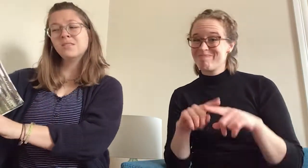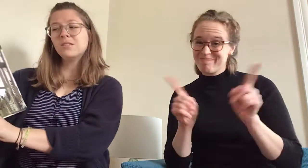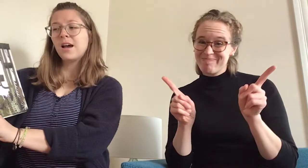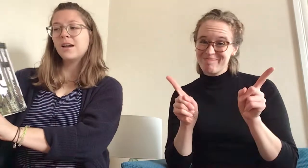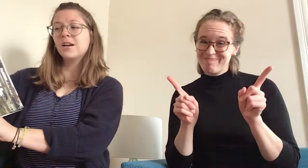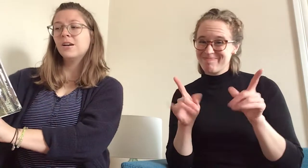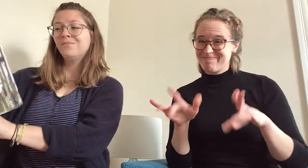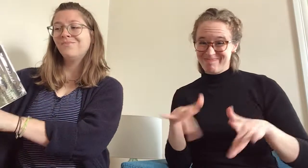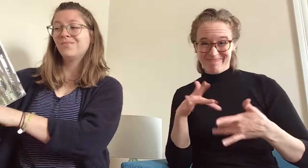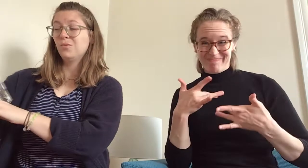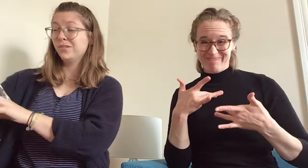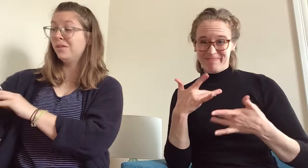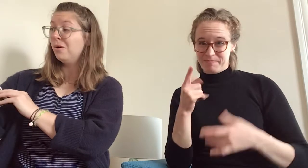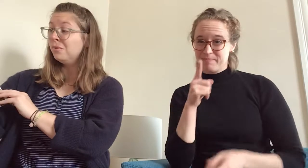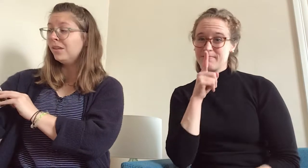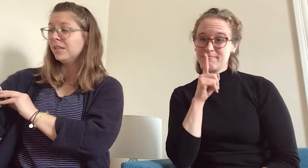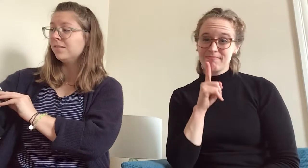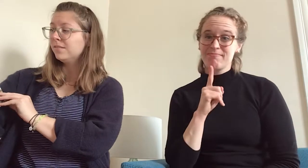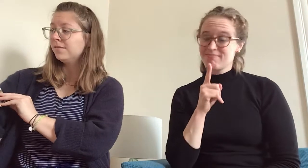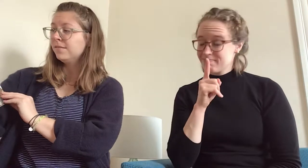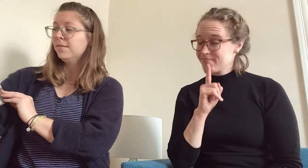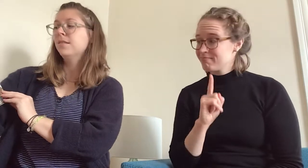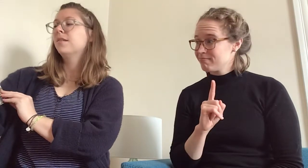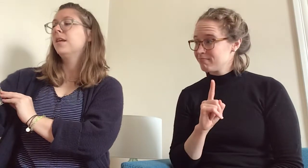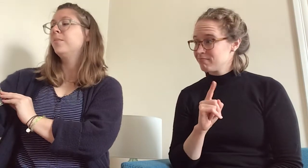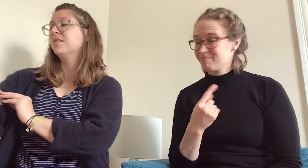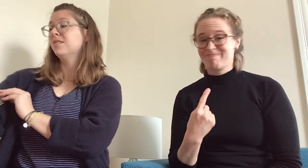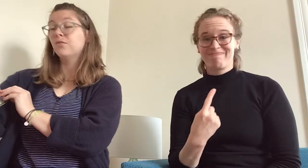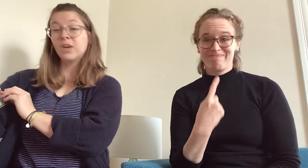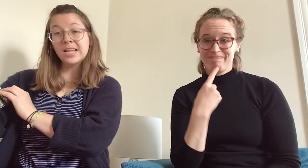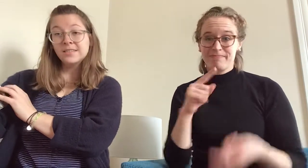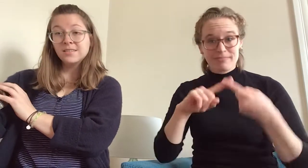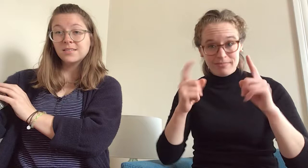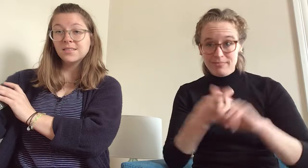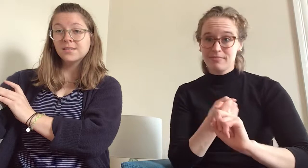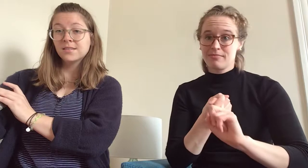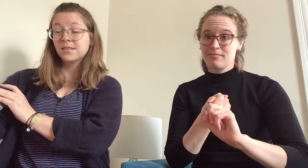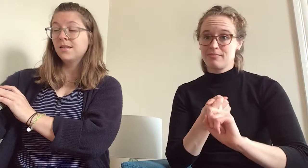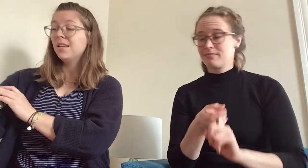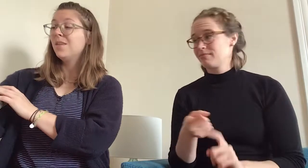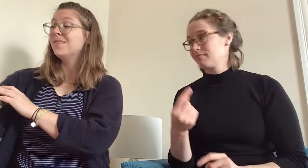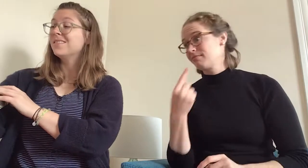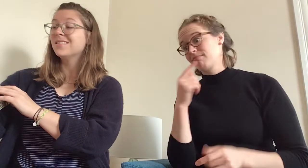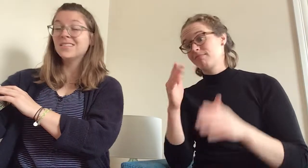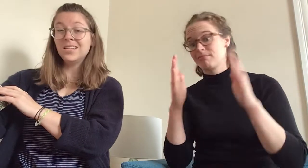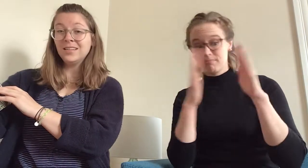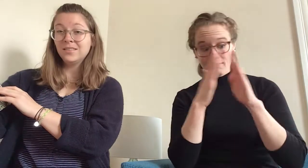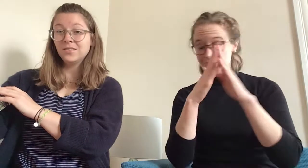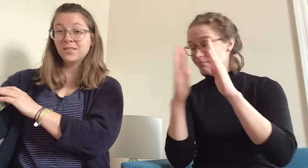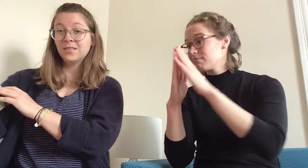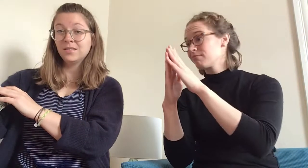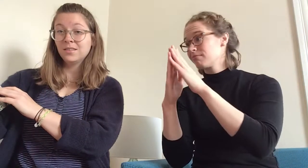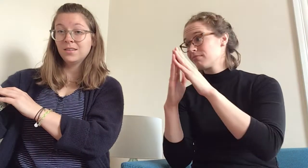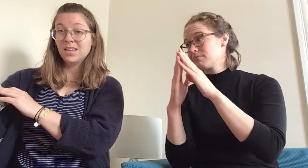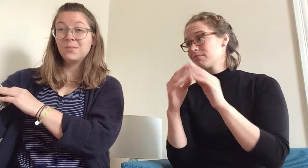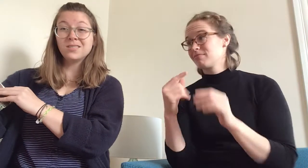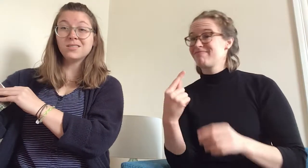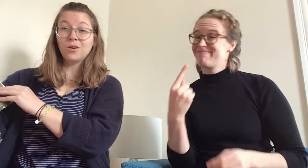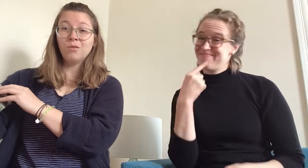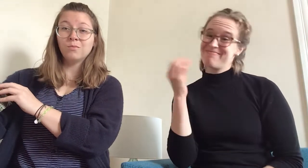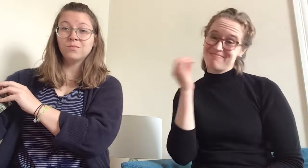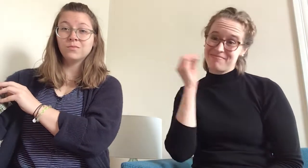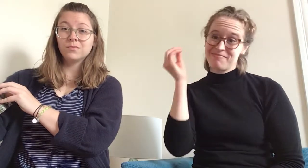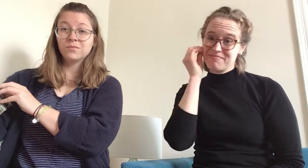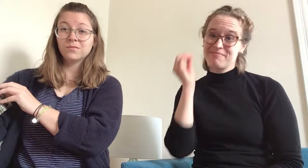But Mr. Tiger was lonely. He missed his friends. He missed the city. He missed